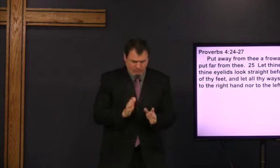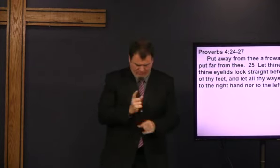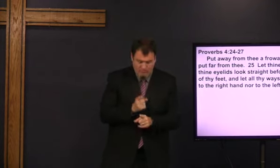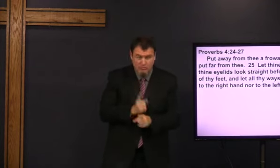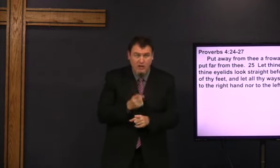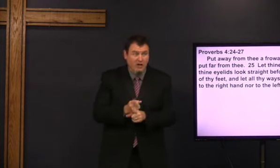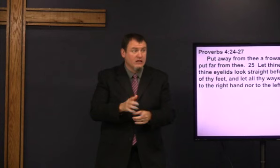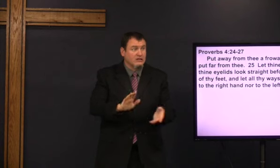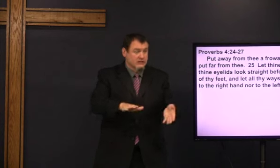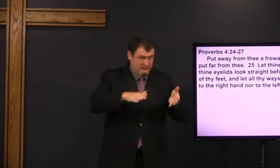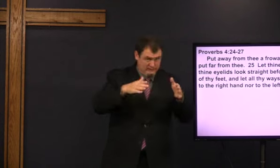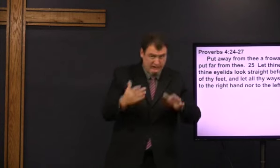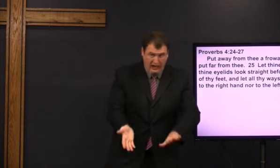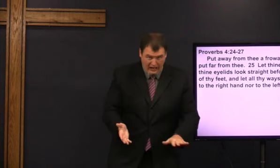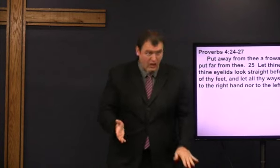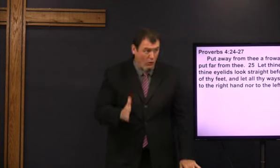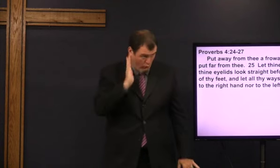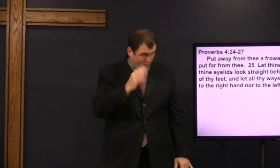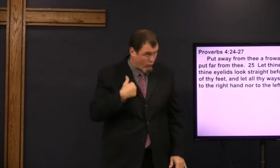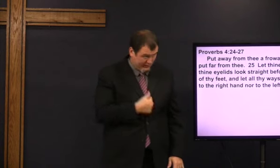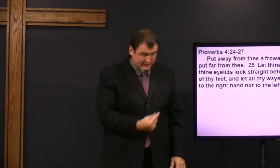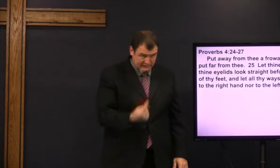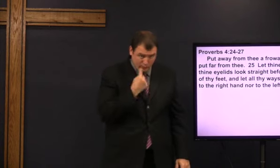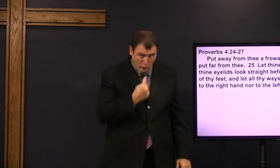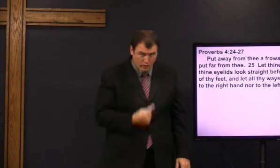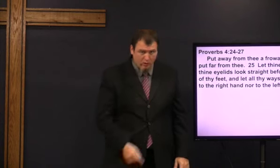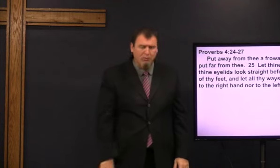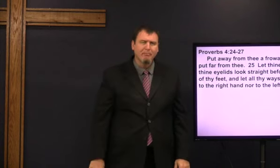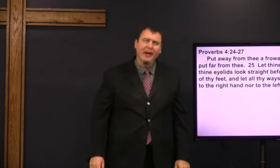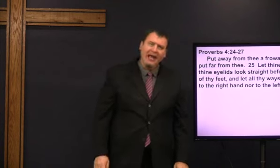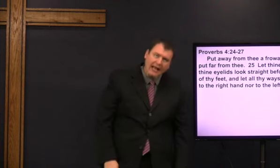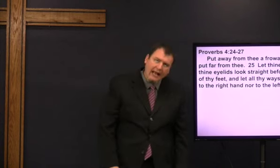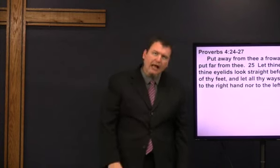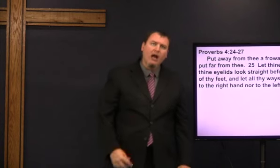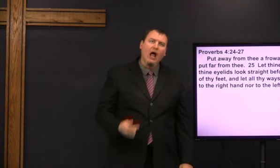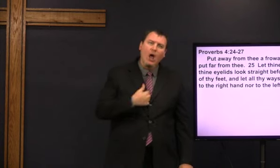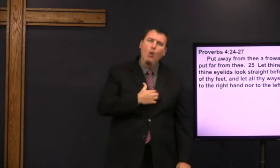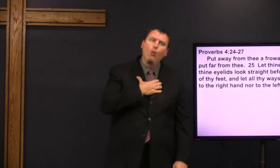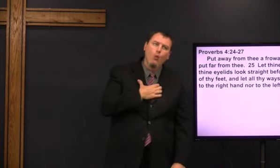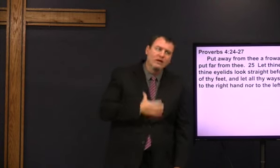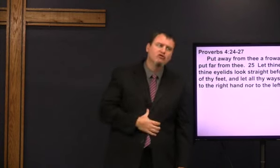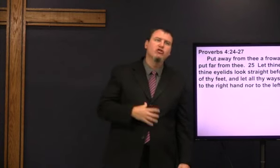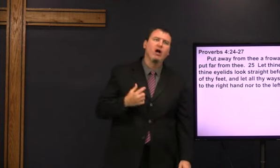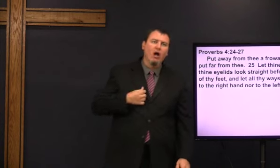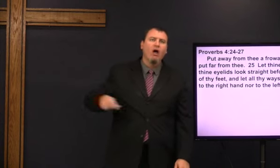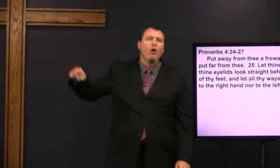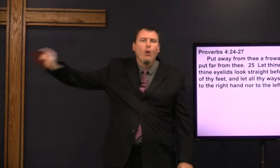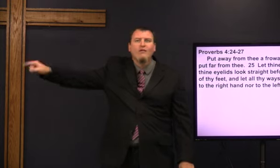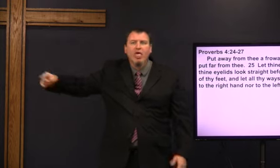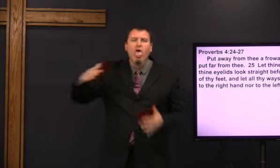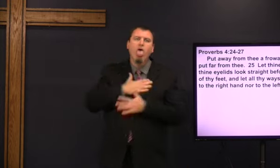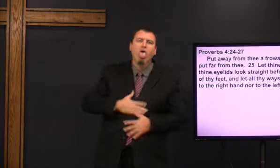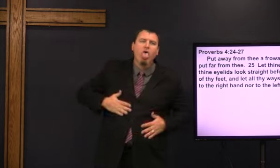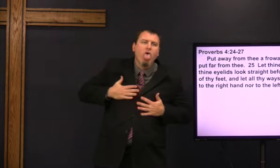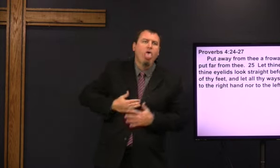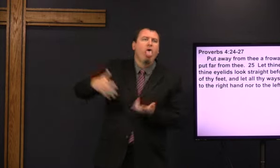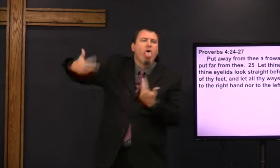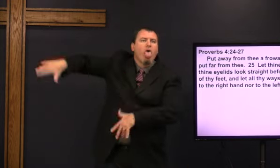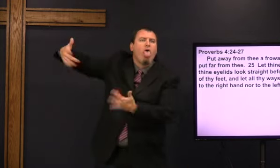When you die, will you be disappointed? man, I wish I had gone over there and